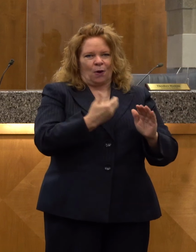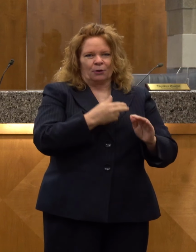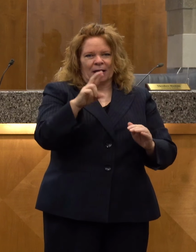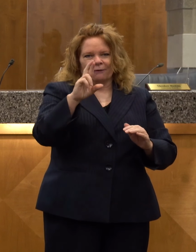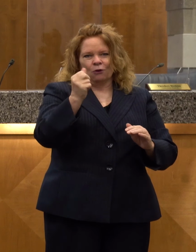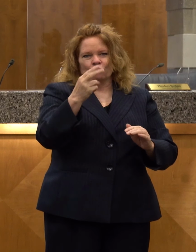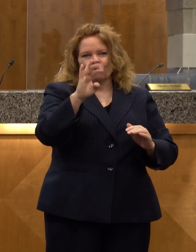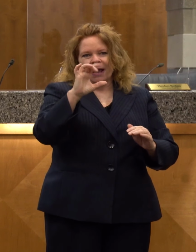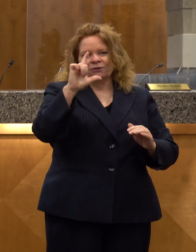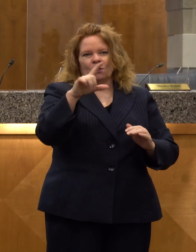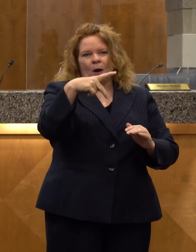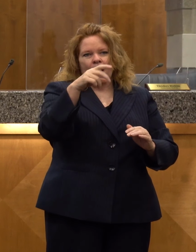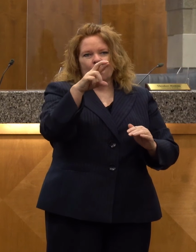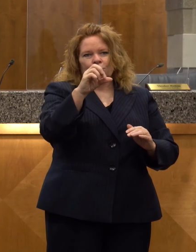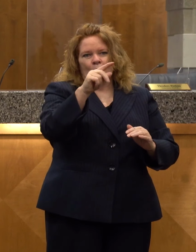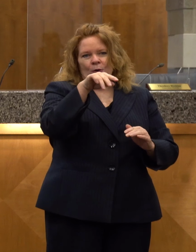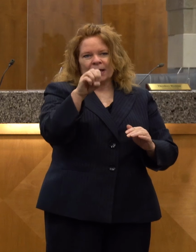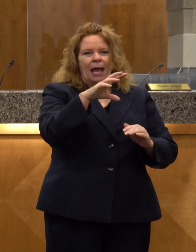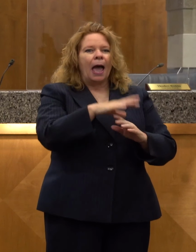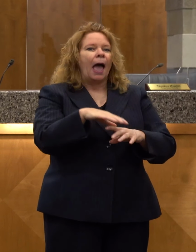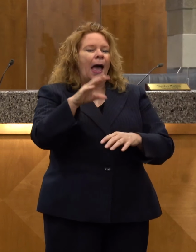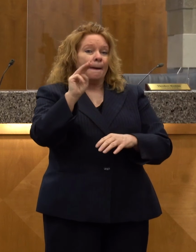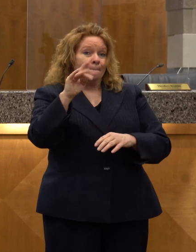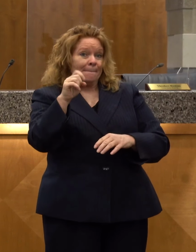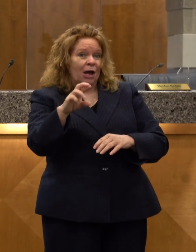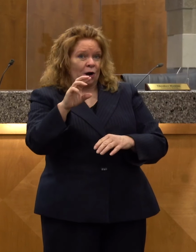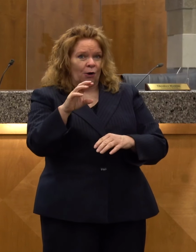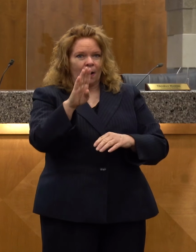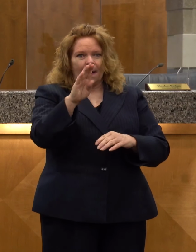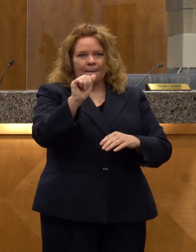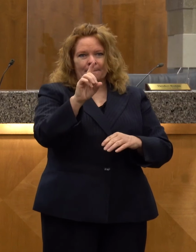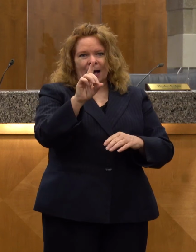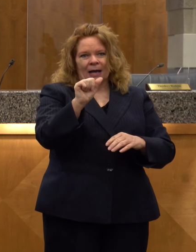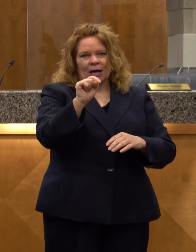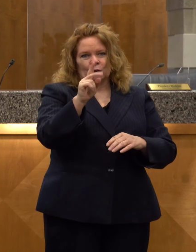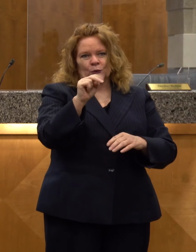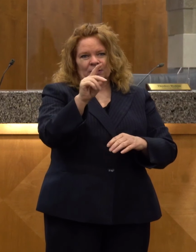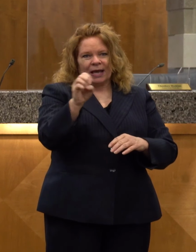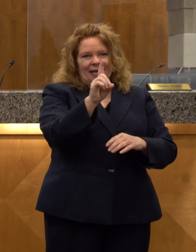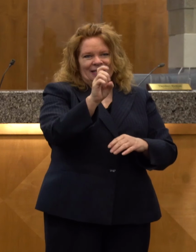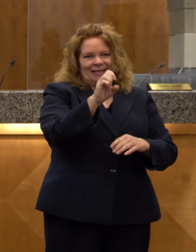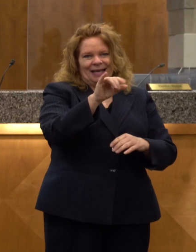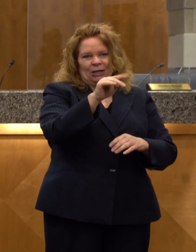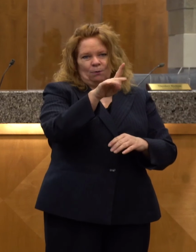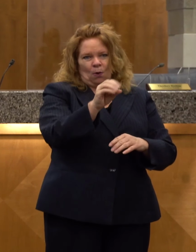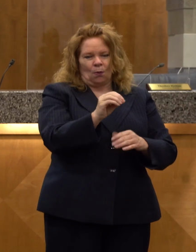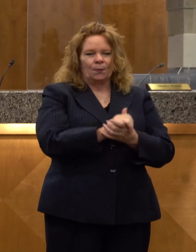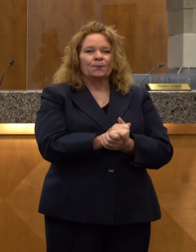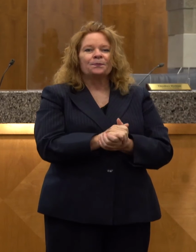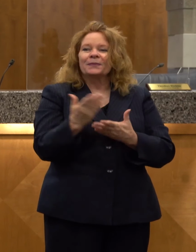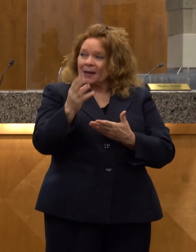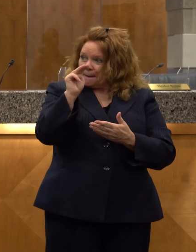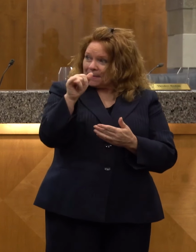Mayor Babatunde Denbo. And I'd like to ask each one of them to come and say a few words. Mayor? Okay. All right.